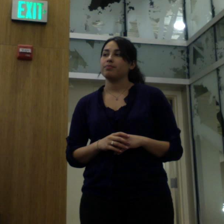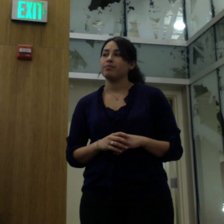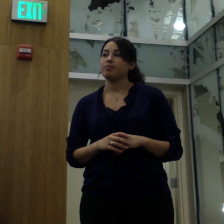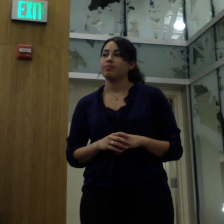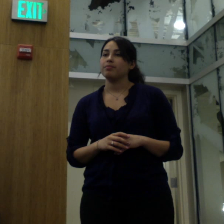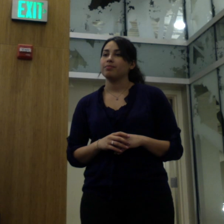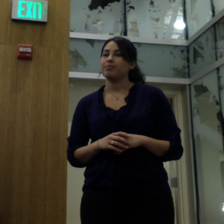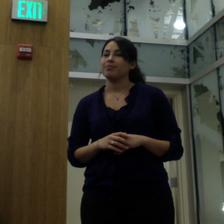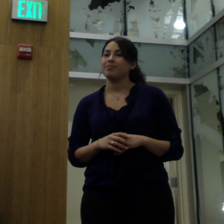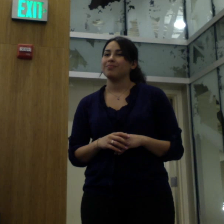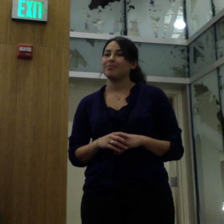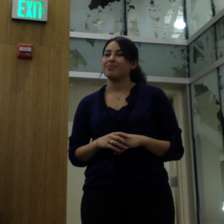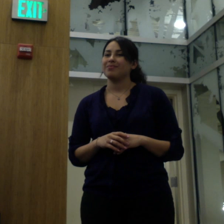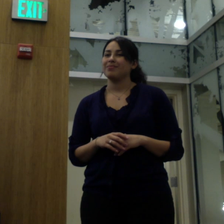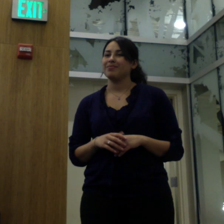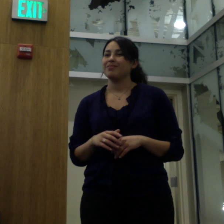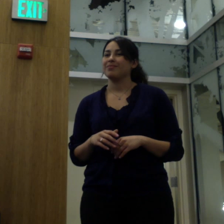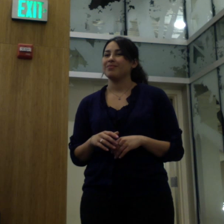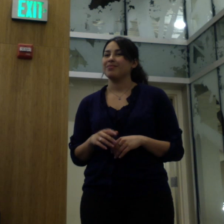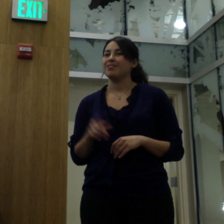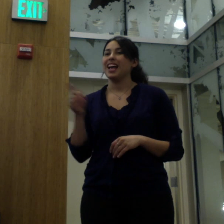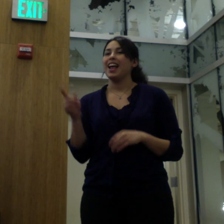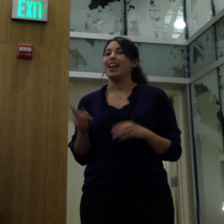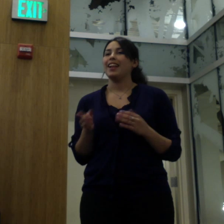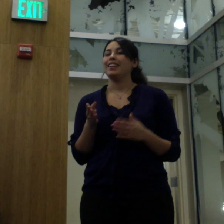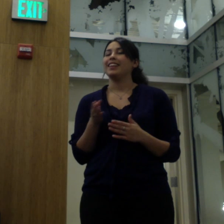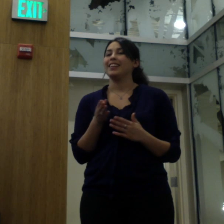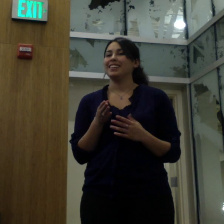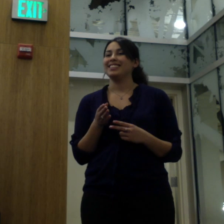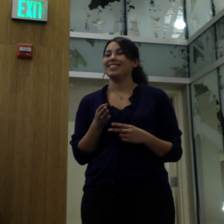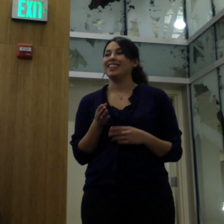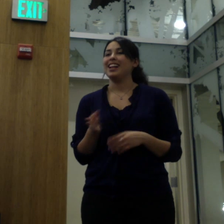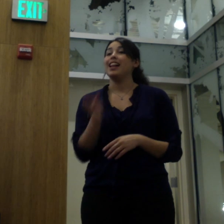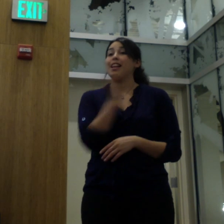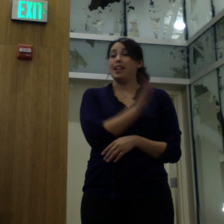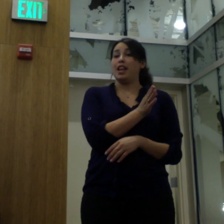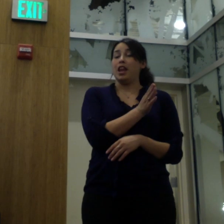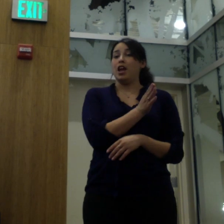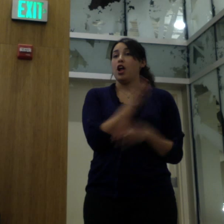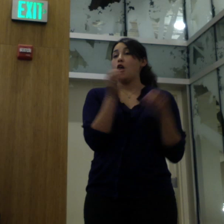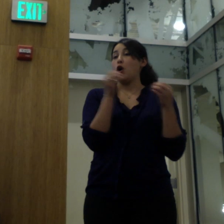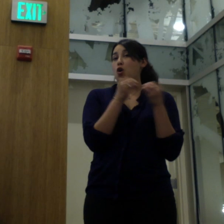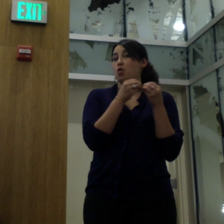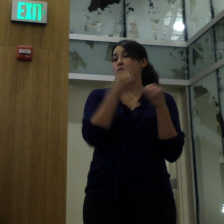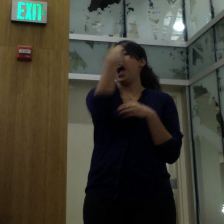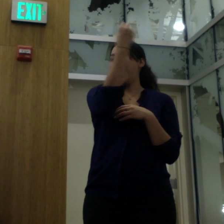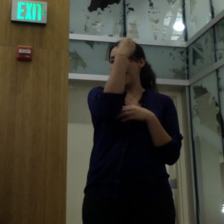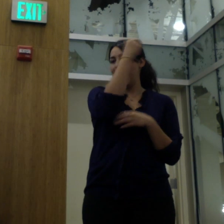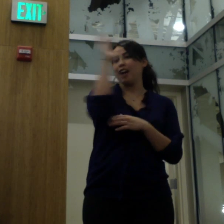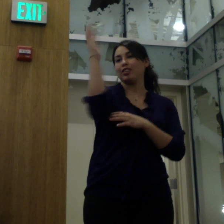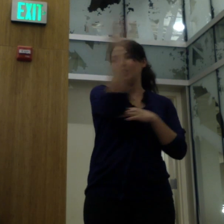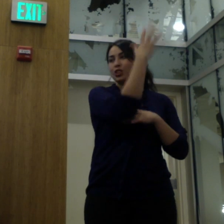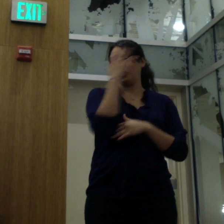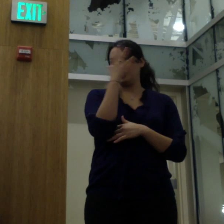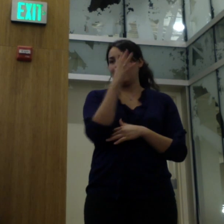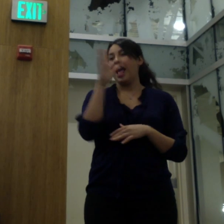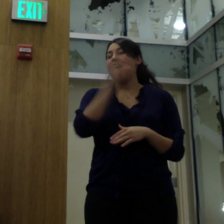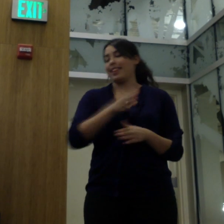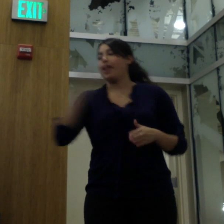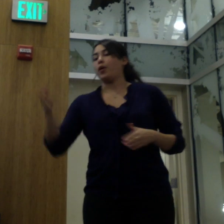Ass Alive. This is more of a wilderness situation. And then When All Hell Breaks